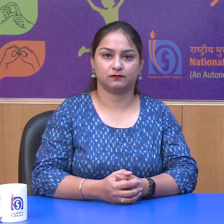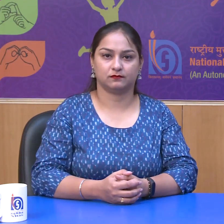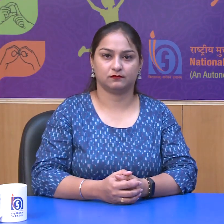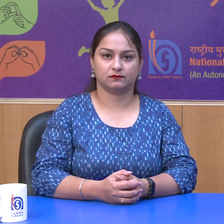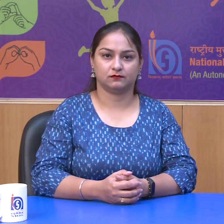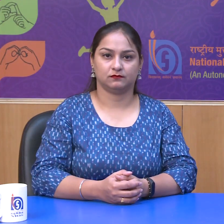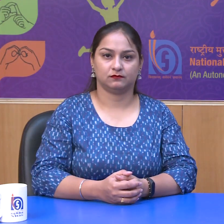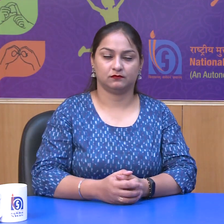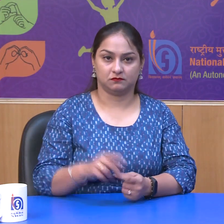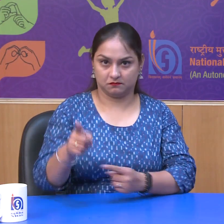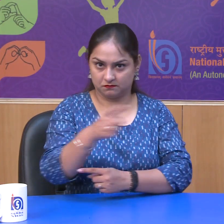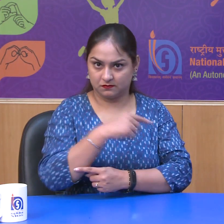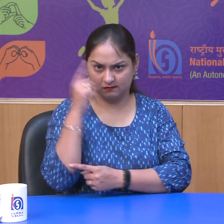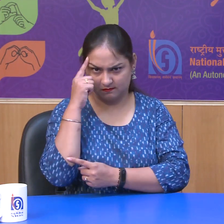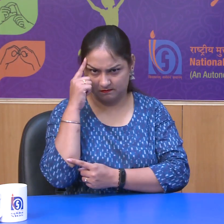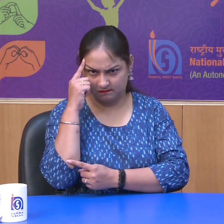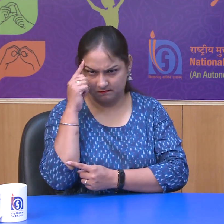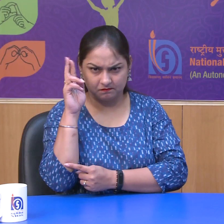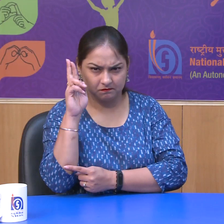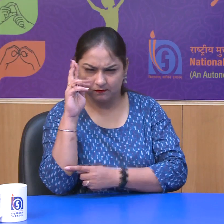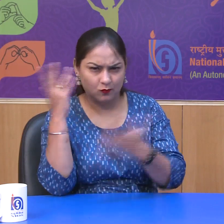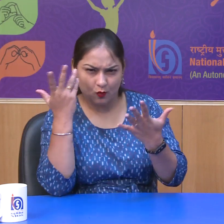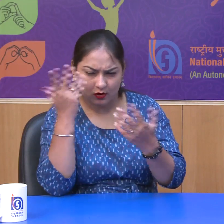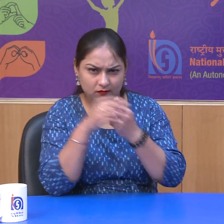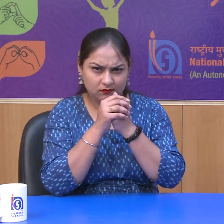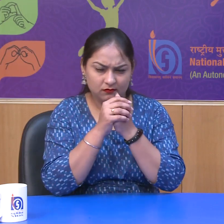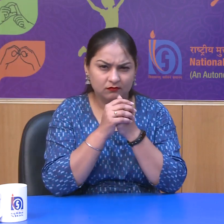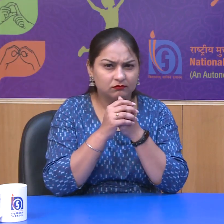Can you guess what can be the Blue Revolution for?